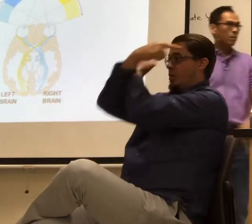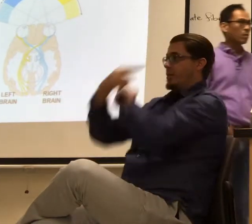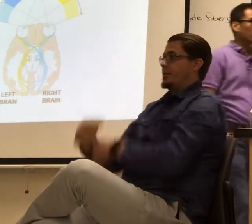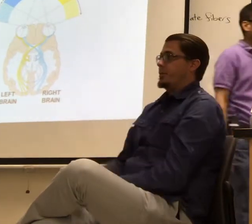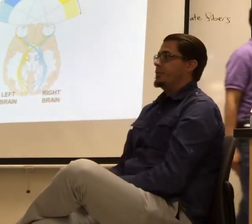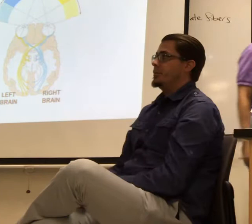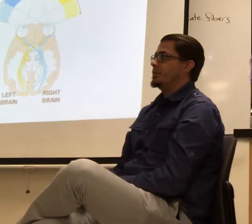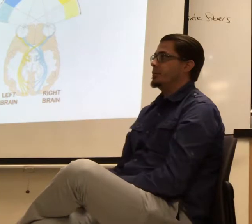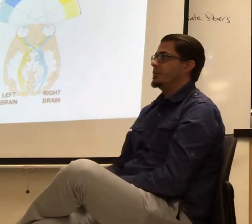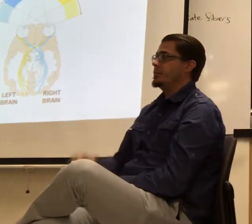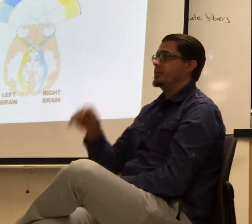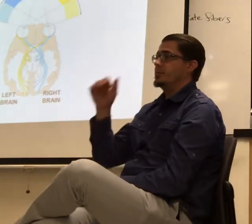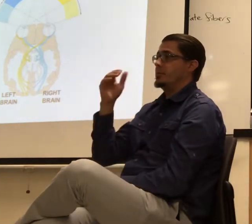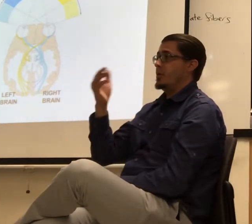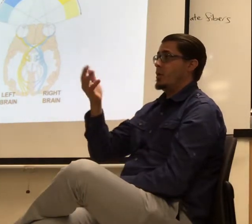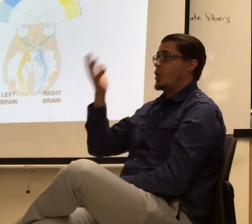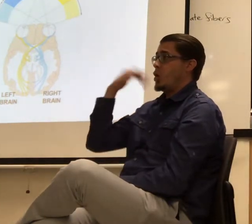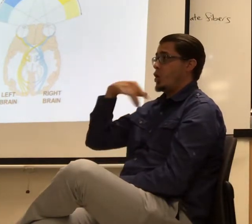so earlier I said,